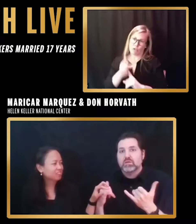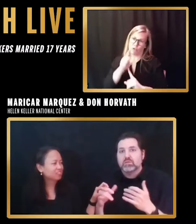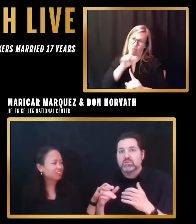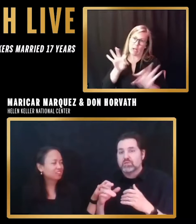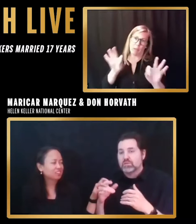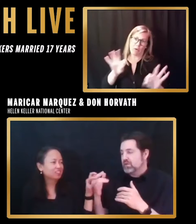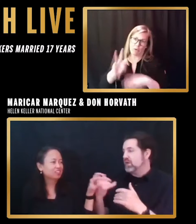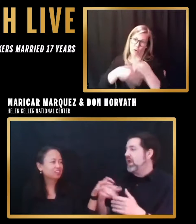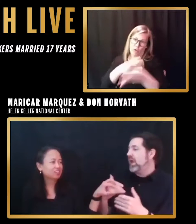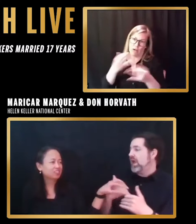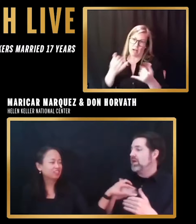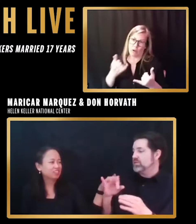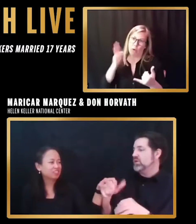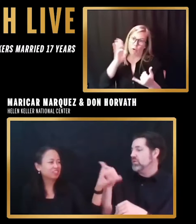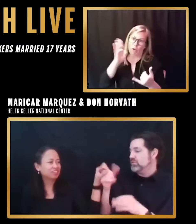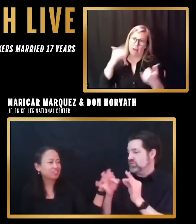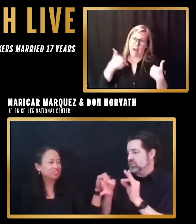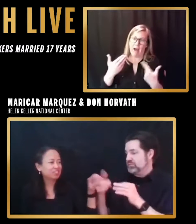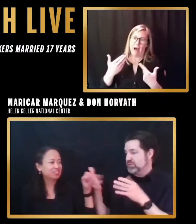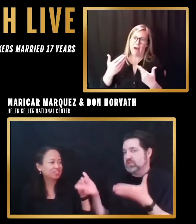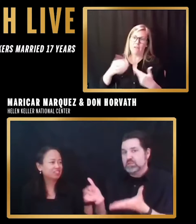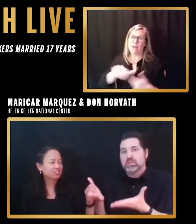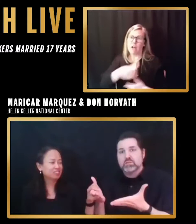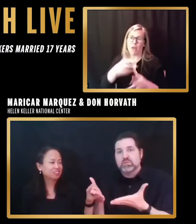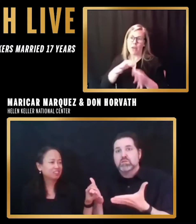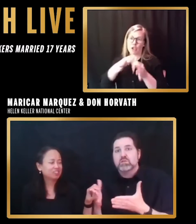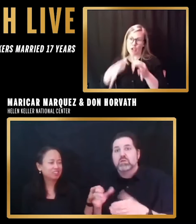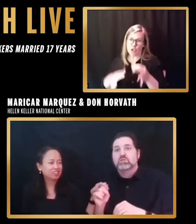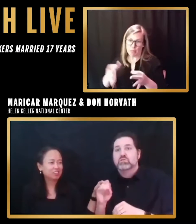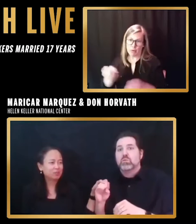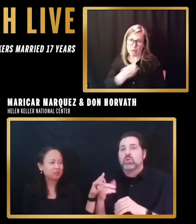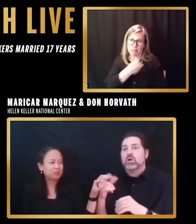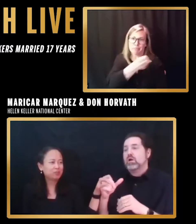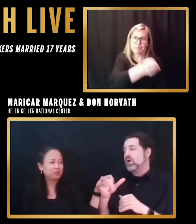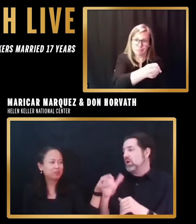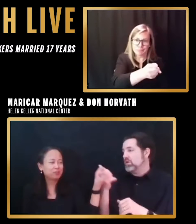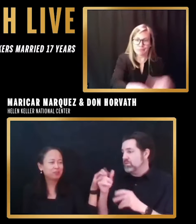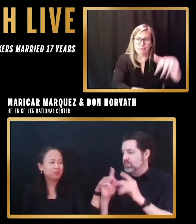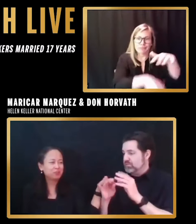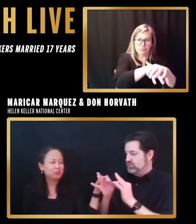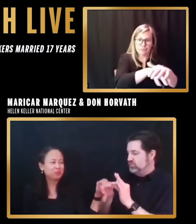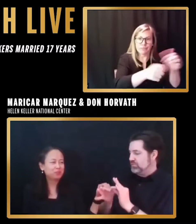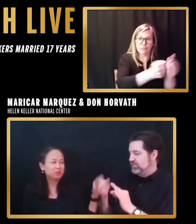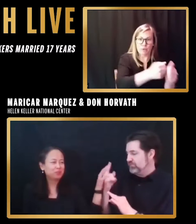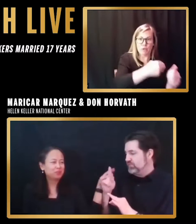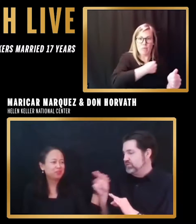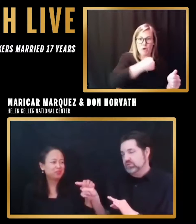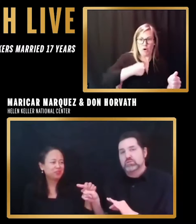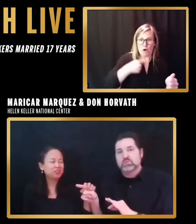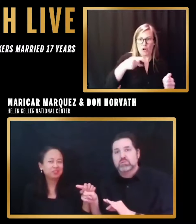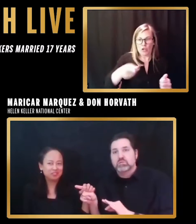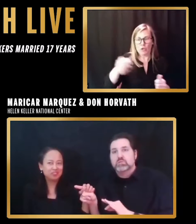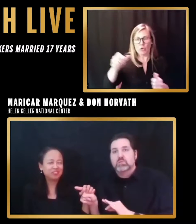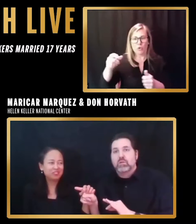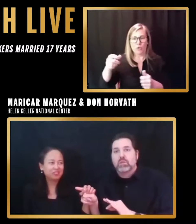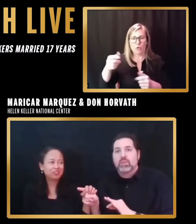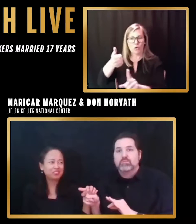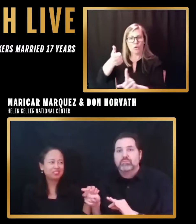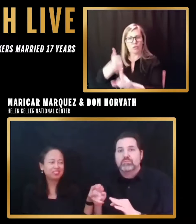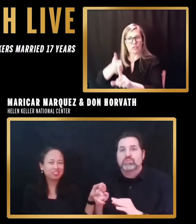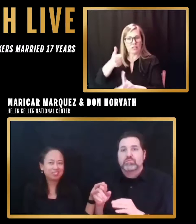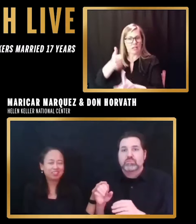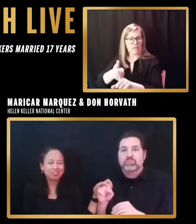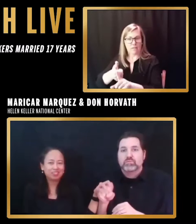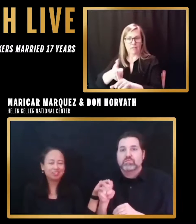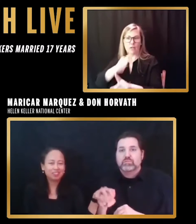have another interpreter on your end so that someone would be interpreting for Maricar, and Don, you wouldn't